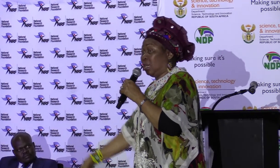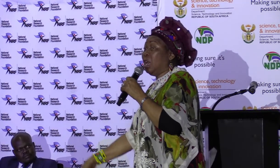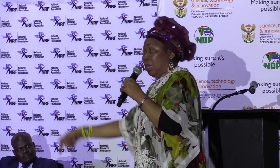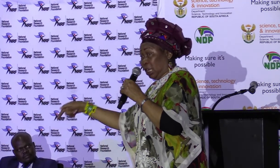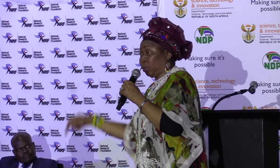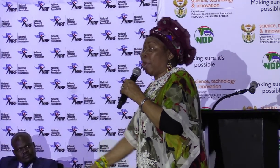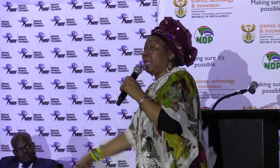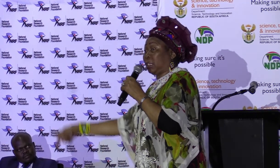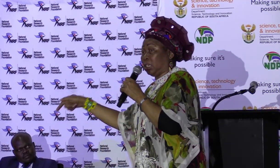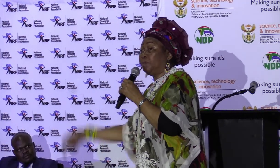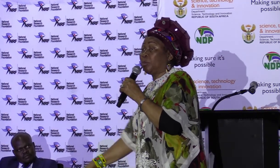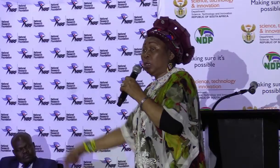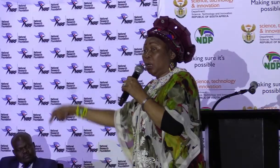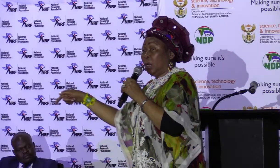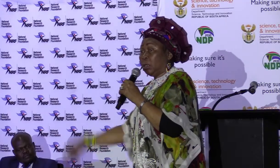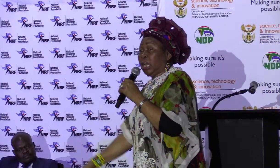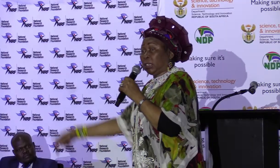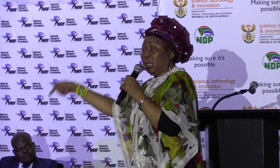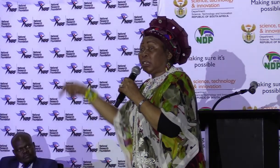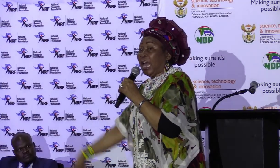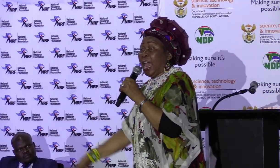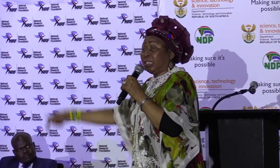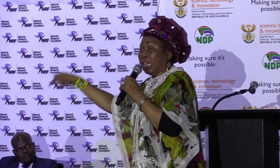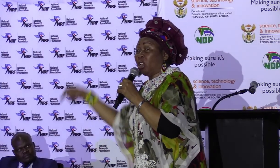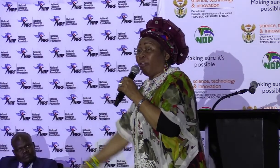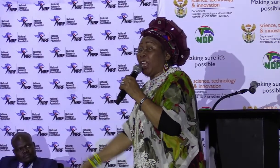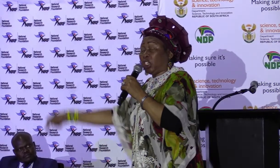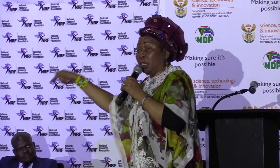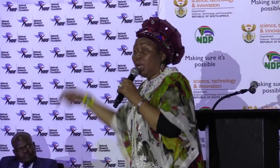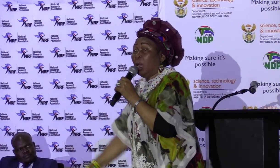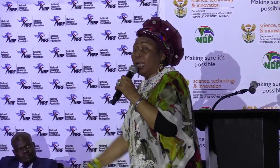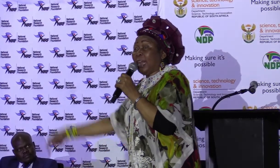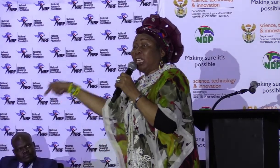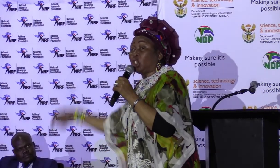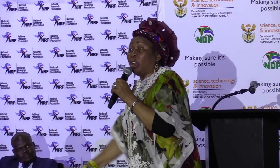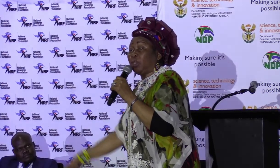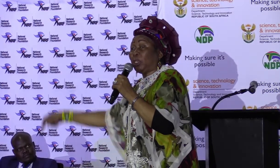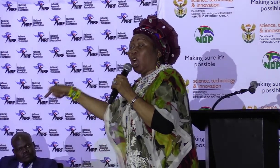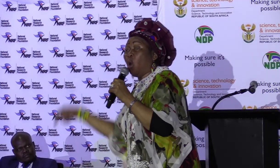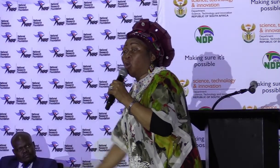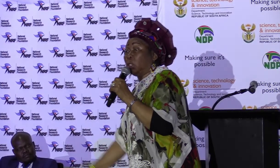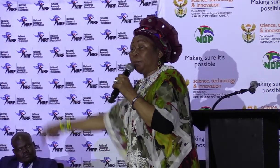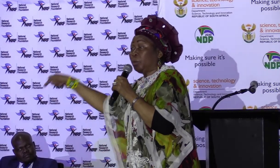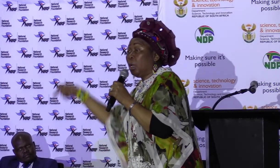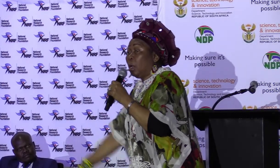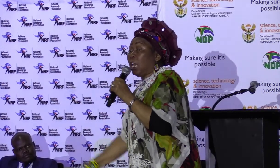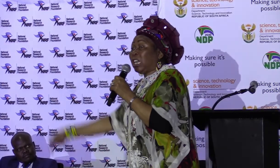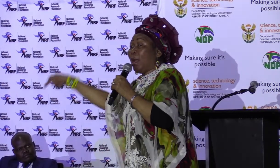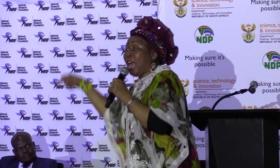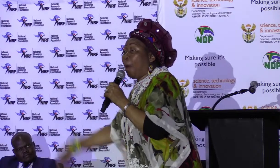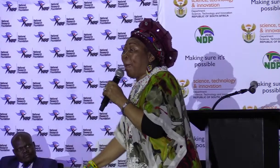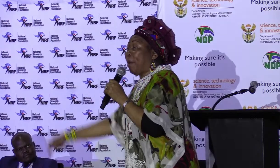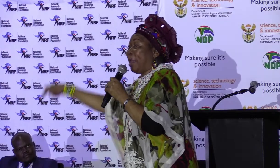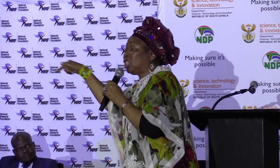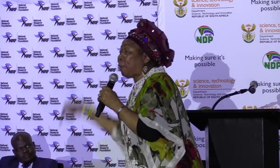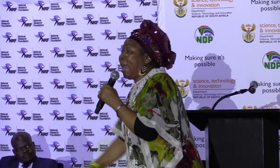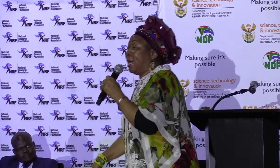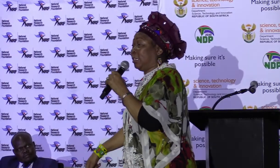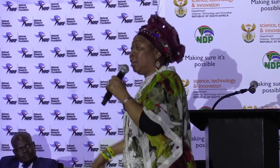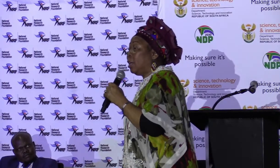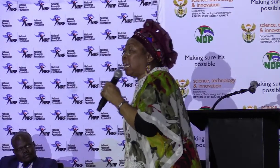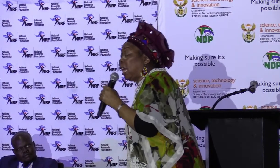that is done in this place, this science and innovation, let these stories be told. Let our young people